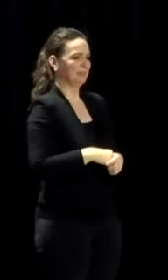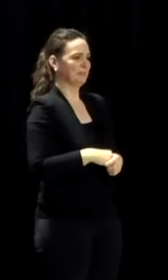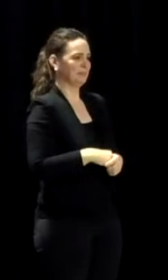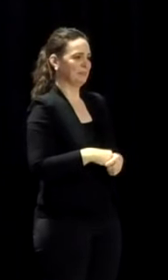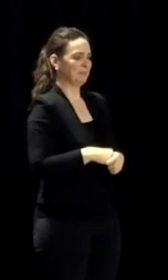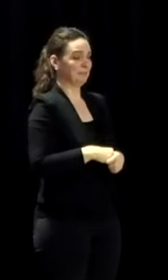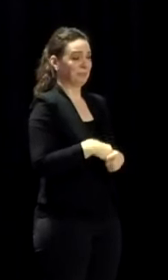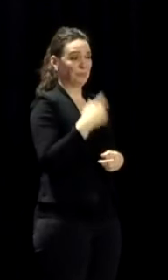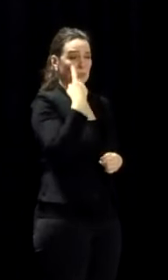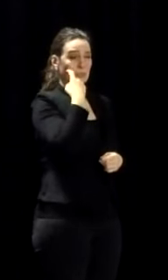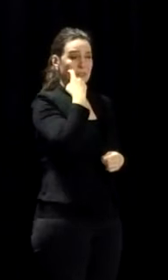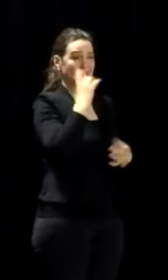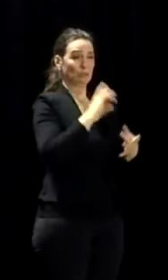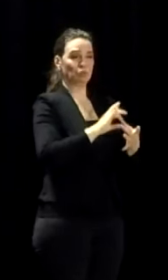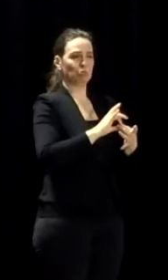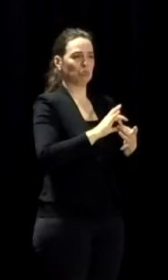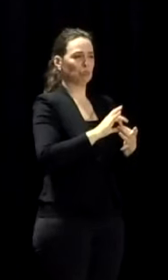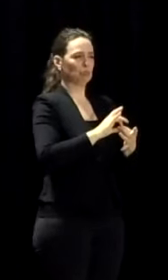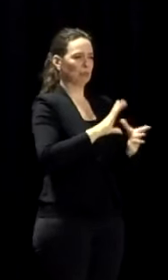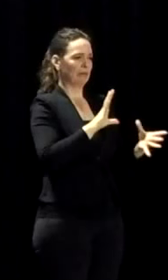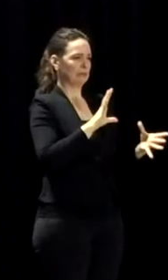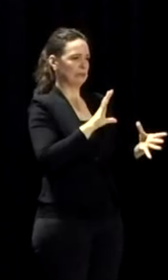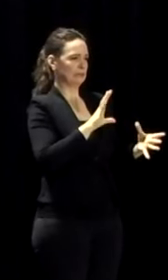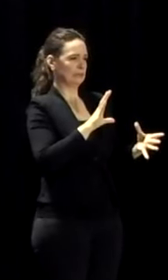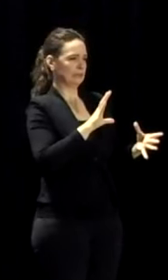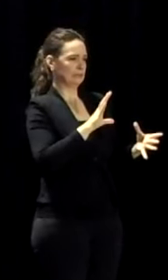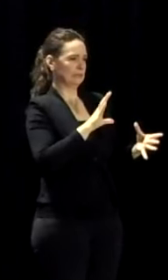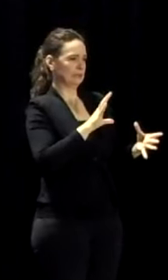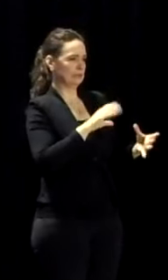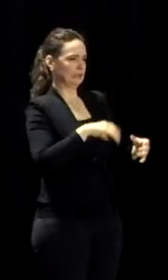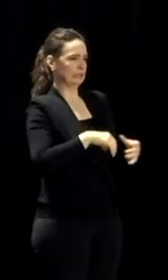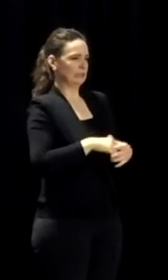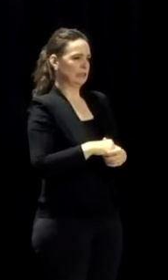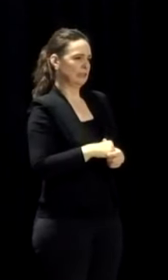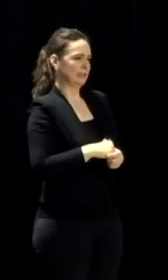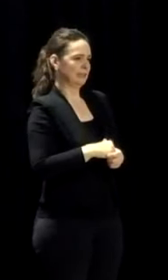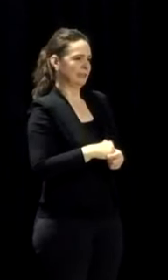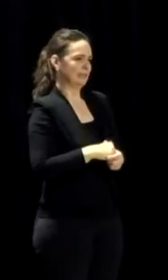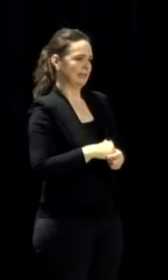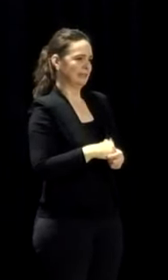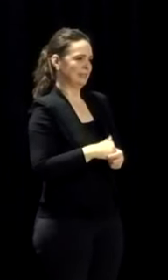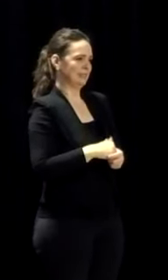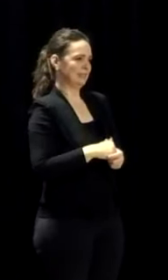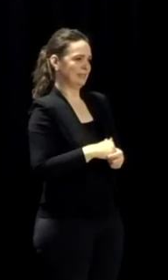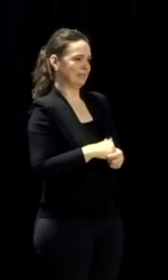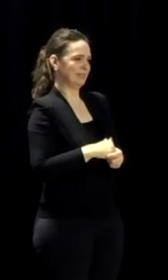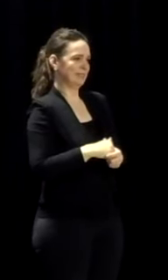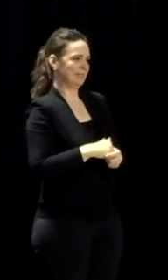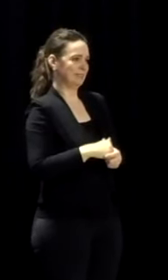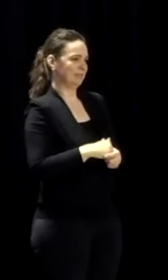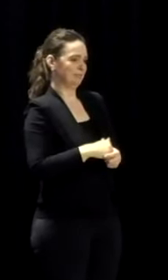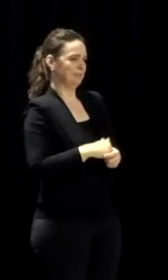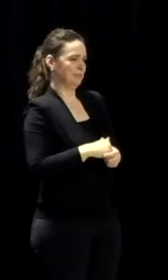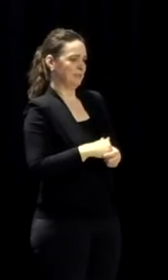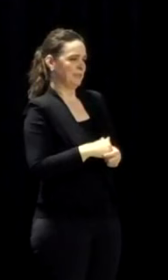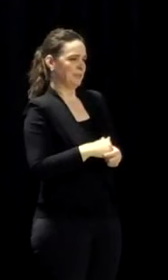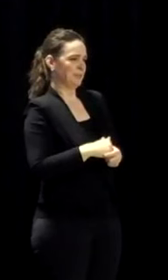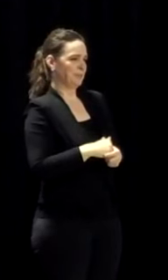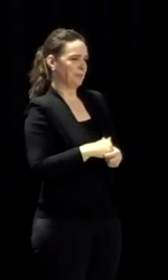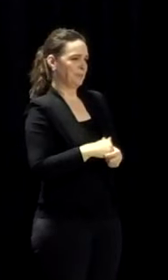from Sergeant Sieber. I again want to just clarify, as the county executive has over the last few or several